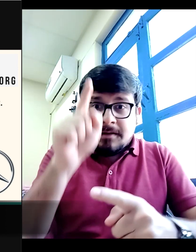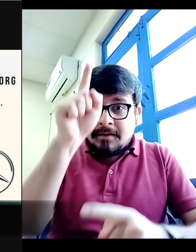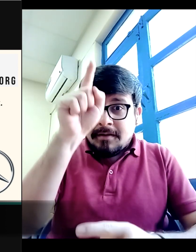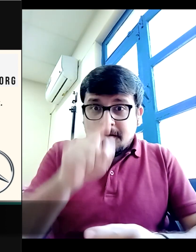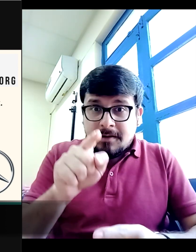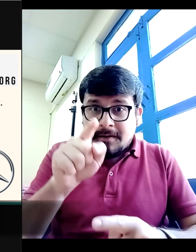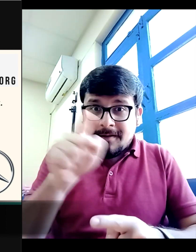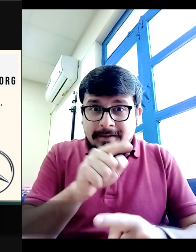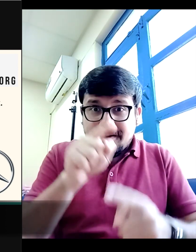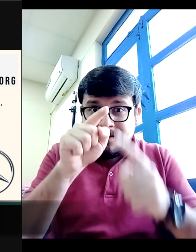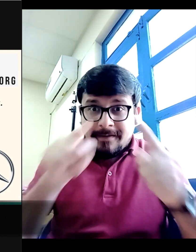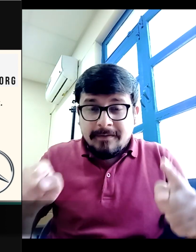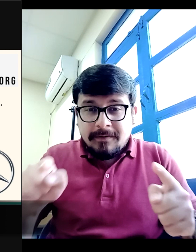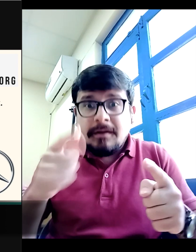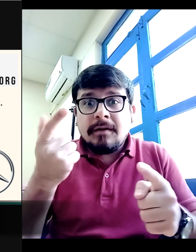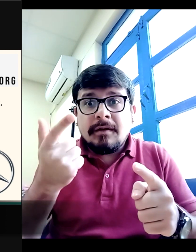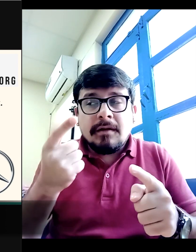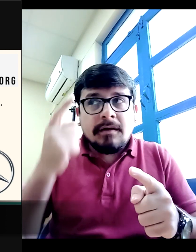cars or trucks.